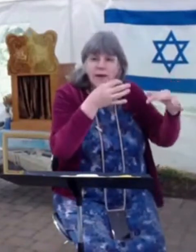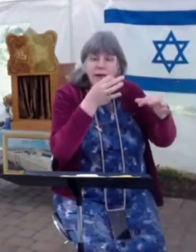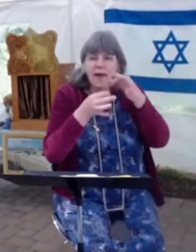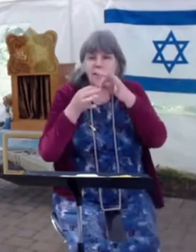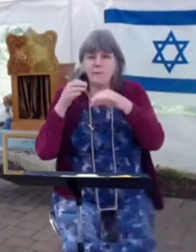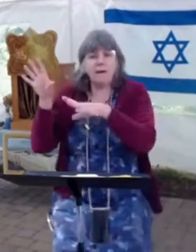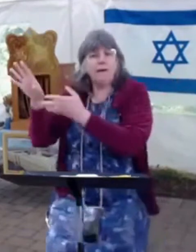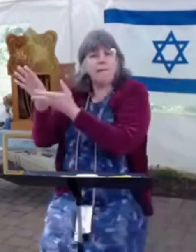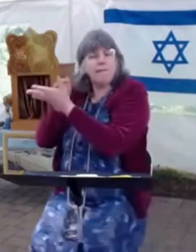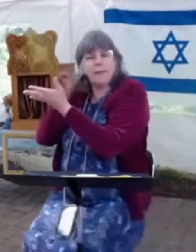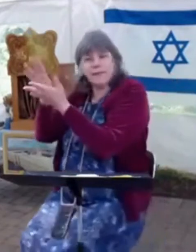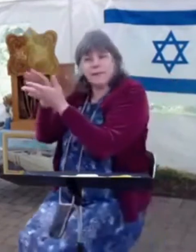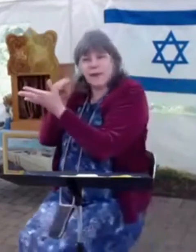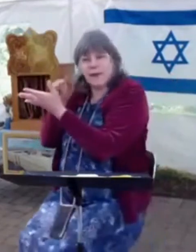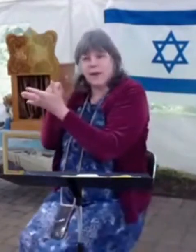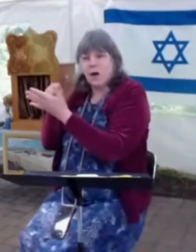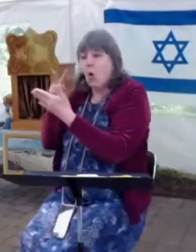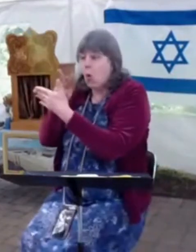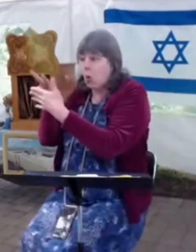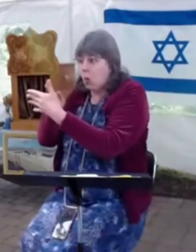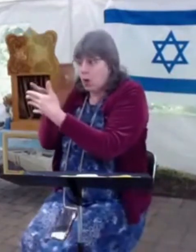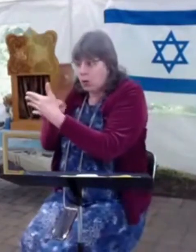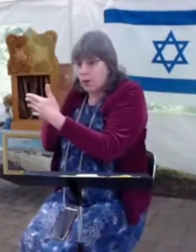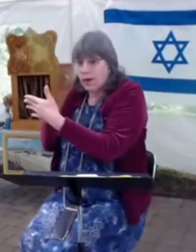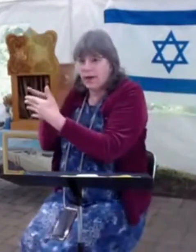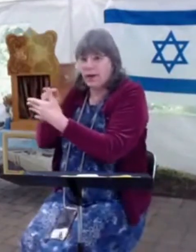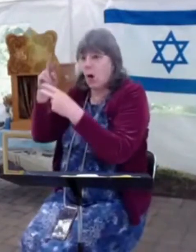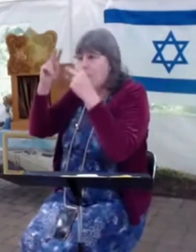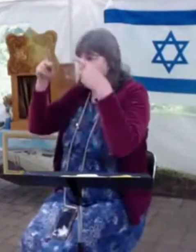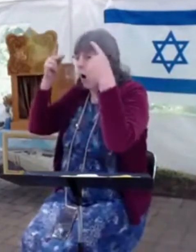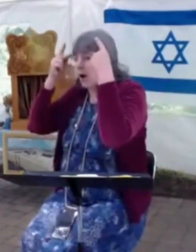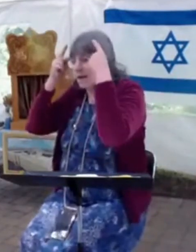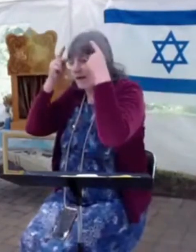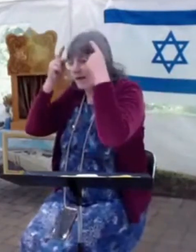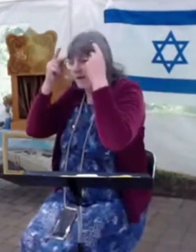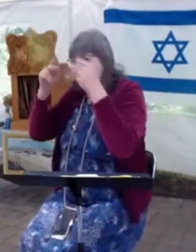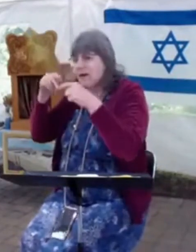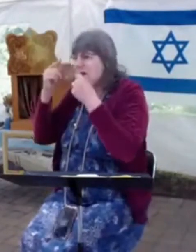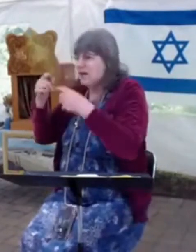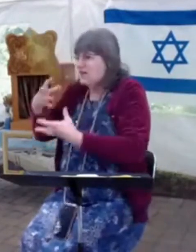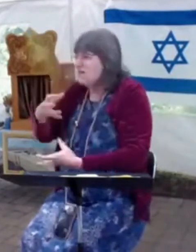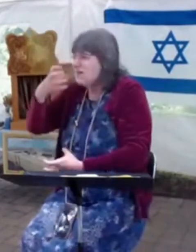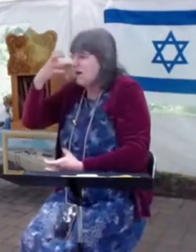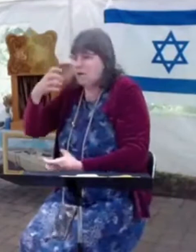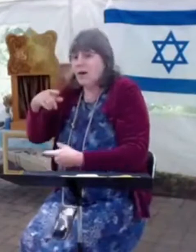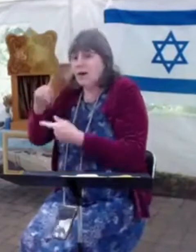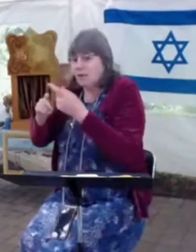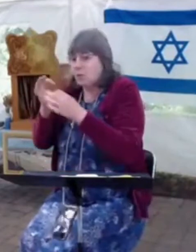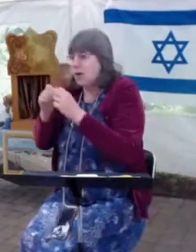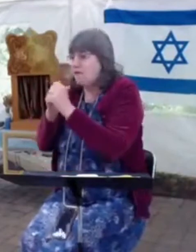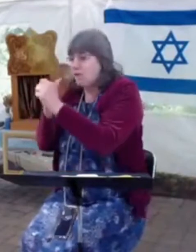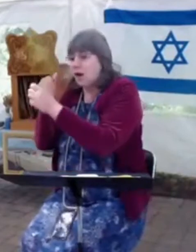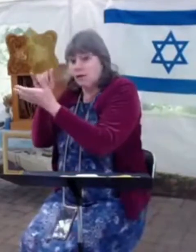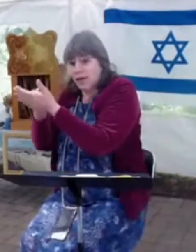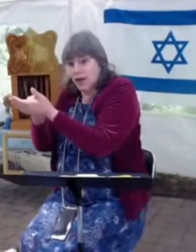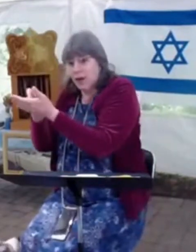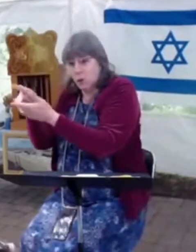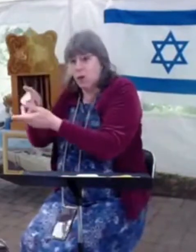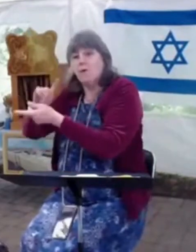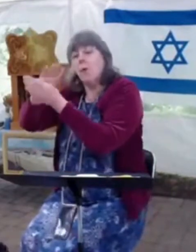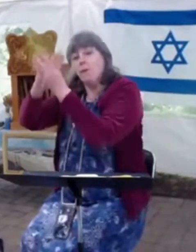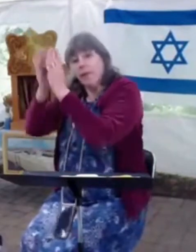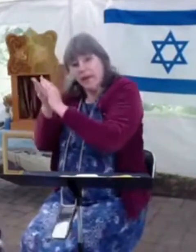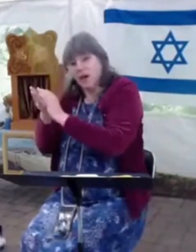angry, divisive rhetoric, be it political or religious, we will become angry and divisive. You know, if